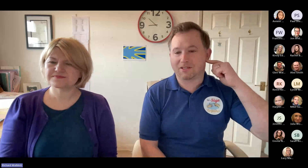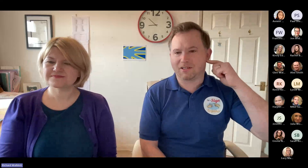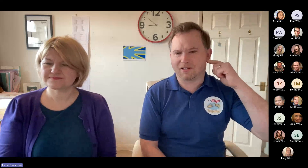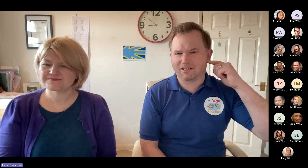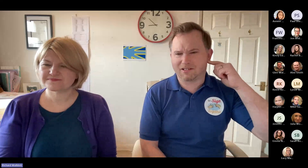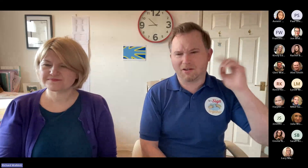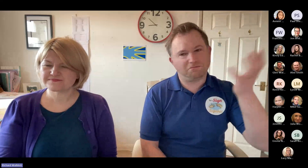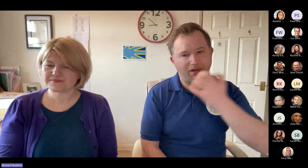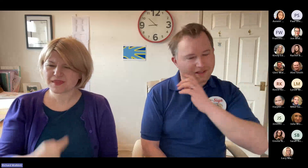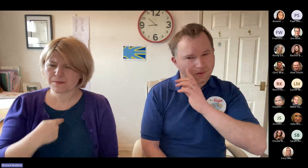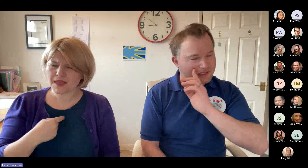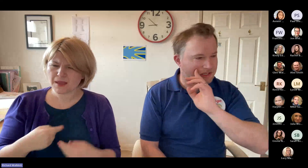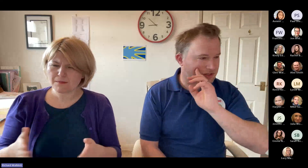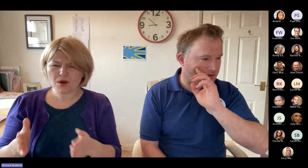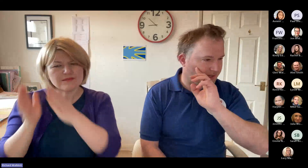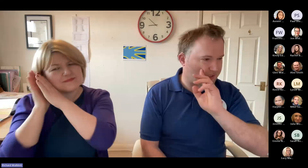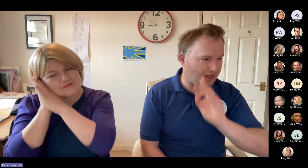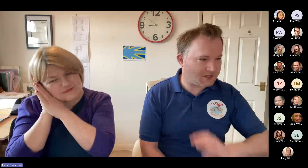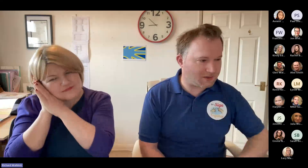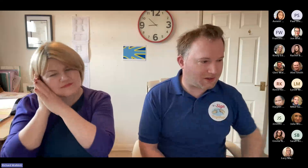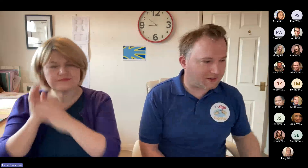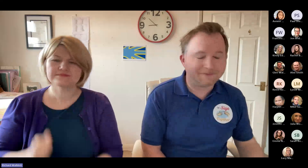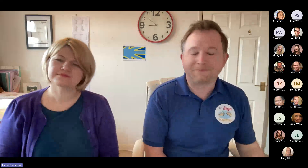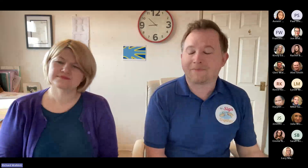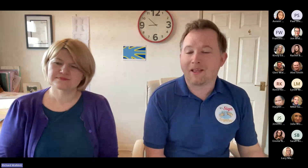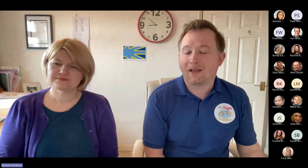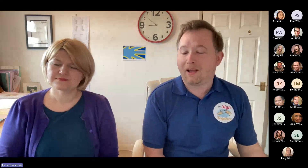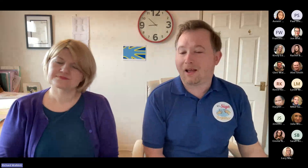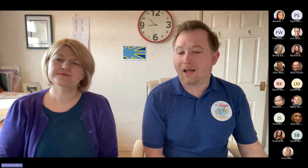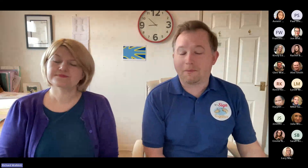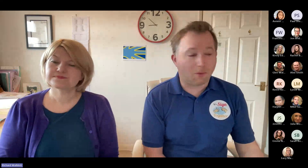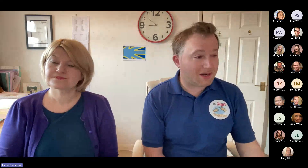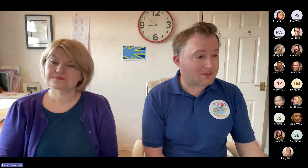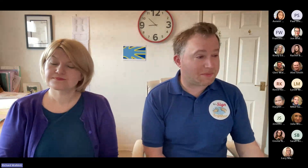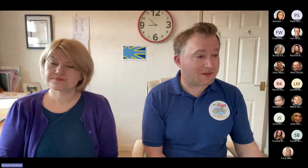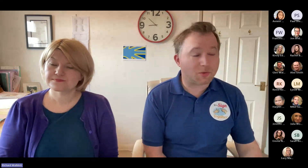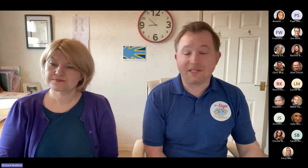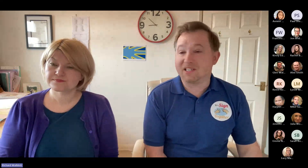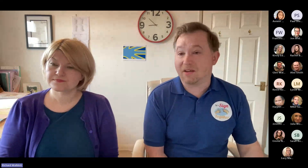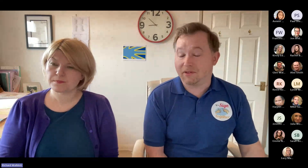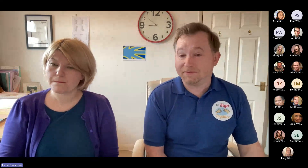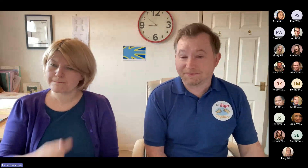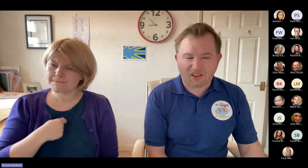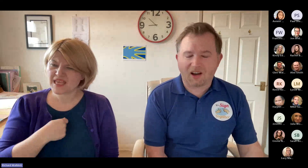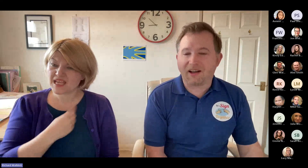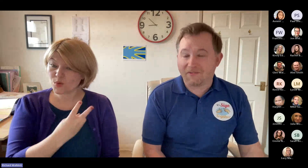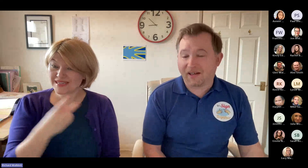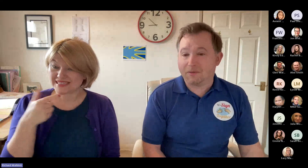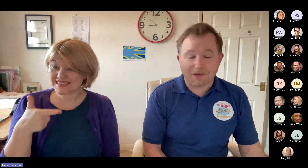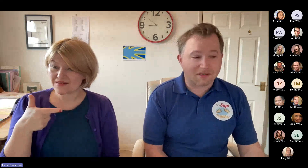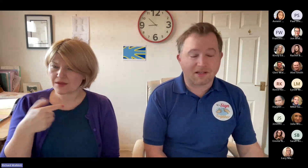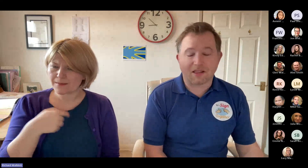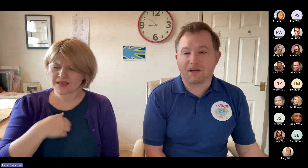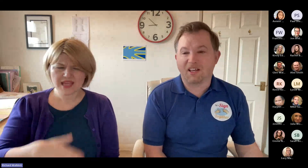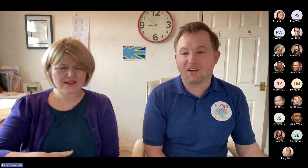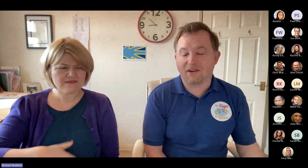loss started. So whether coincidence or not, I do not know. But when I was about 27, I felt personally that my hearing